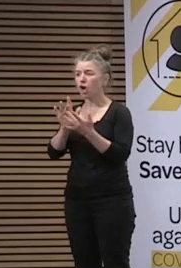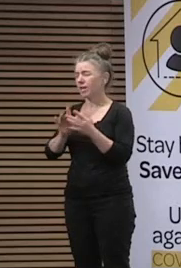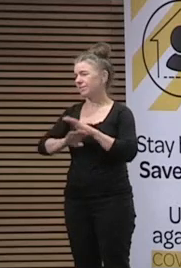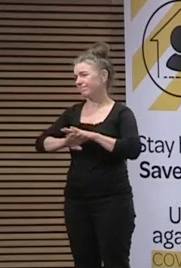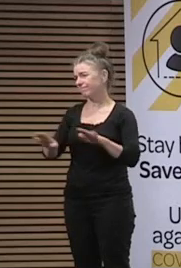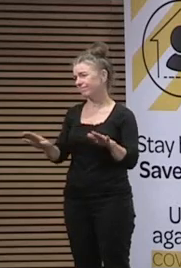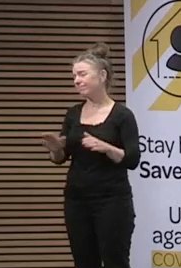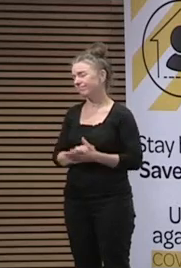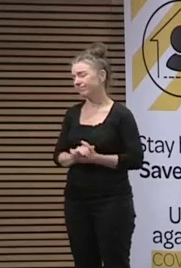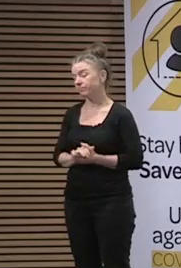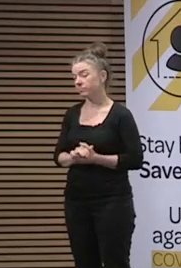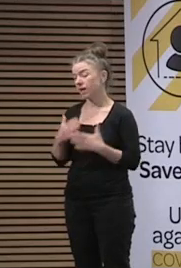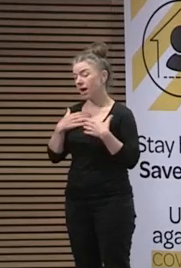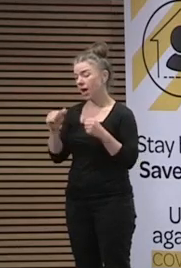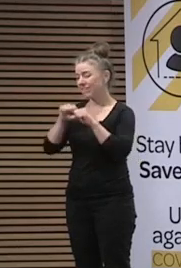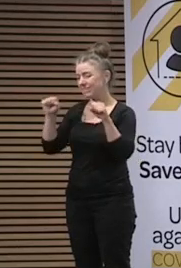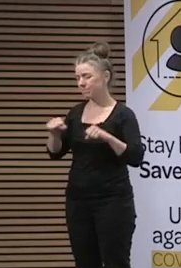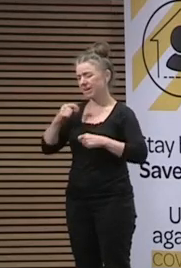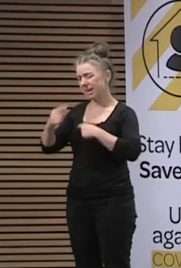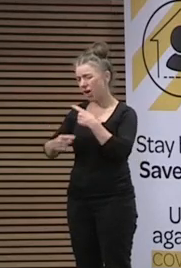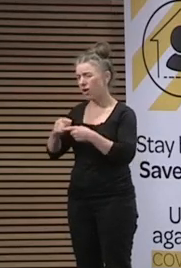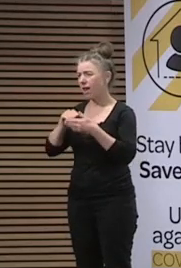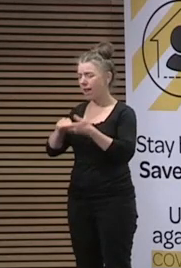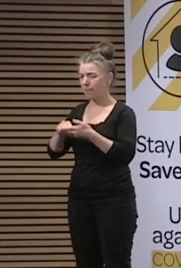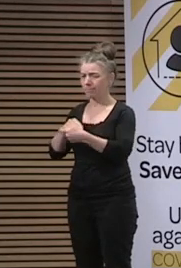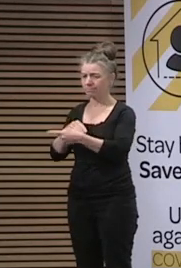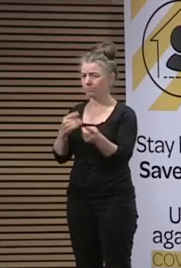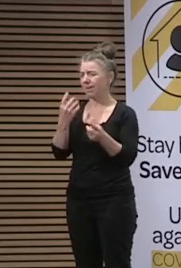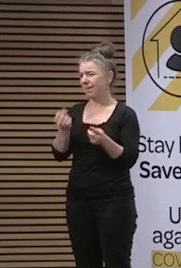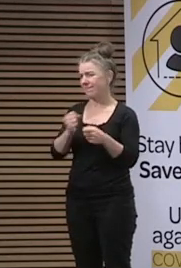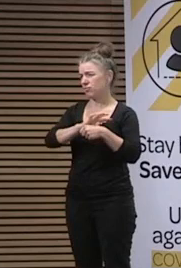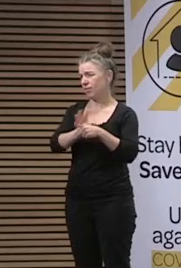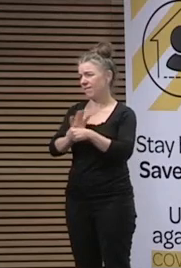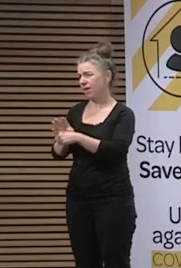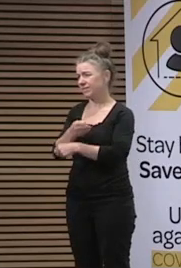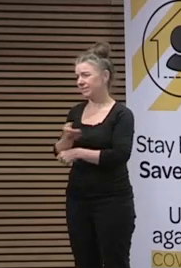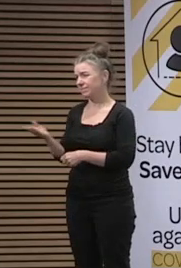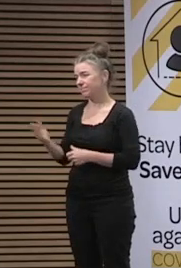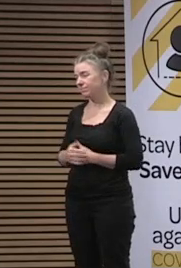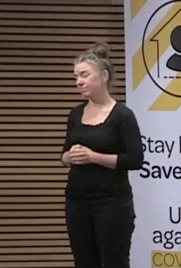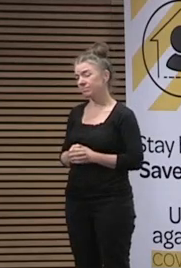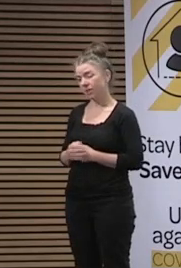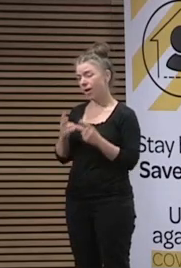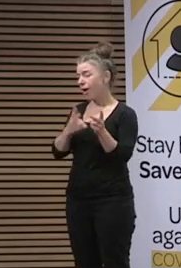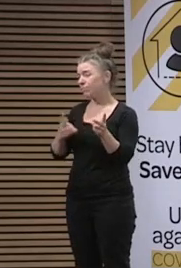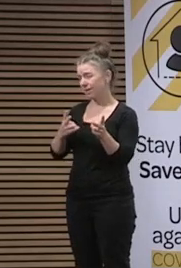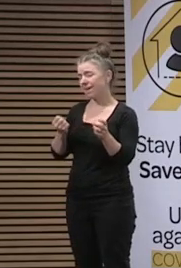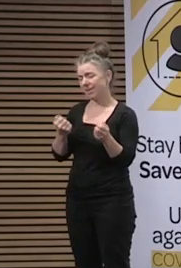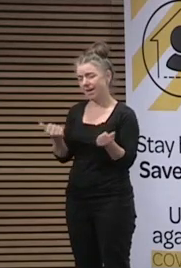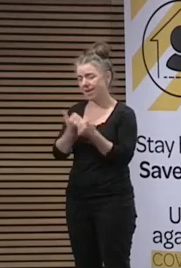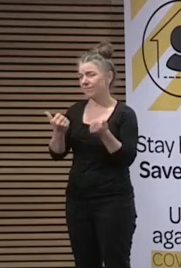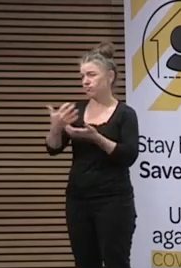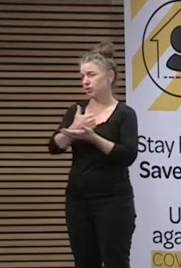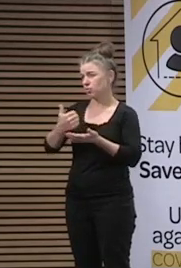health system will continue to do everything it can to help patients with COVID-19. We have sufficient hospital capacity